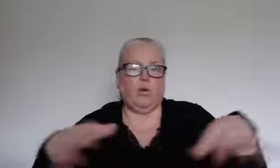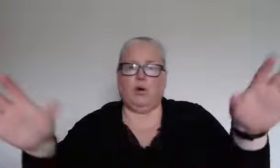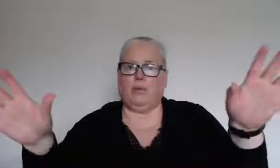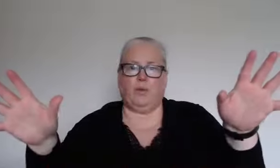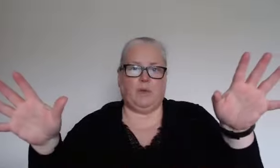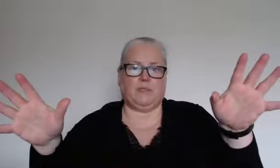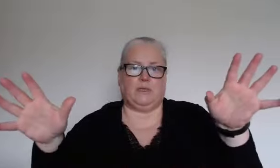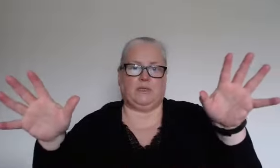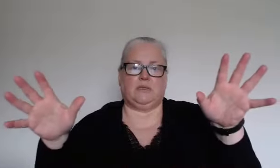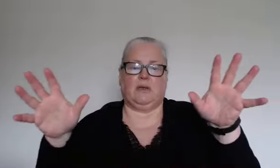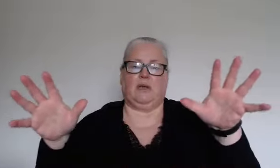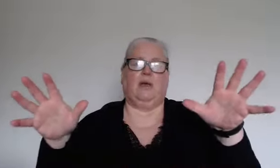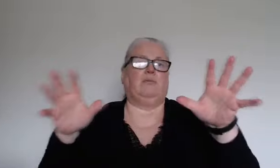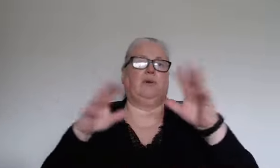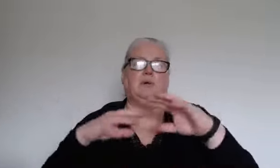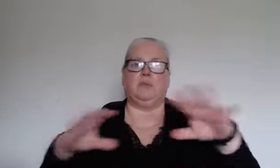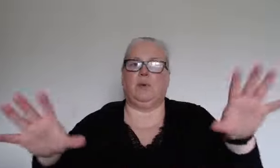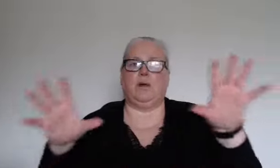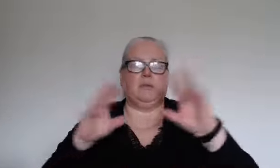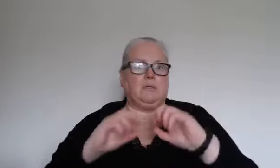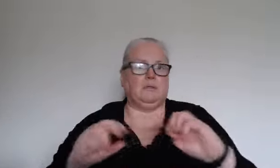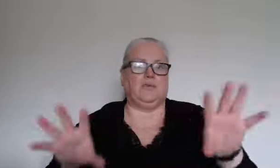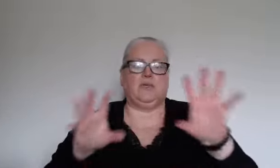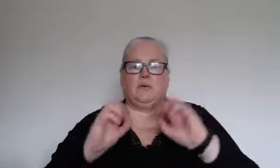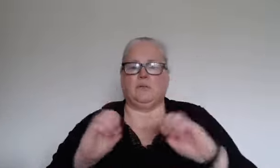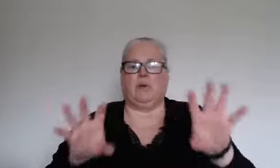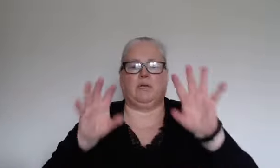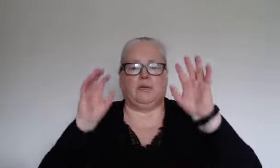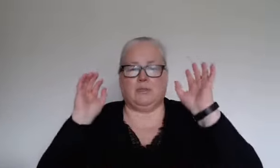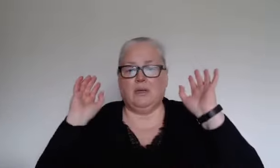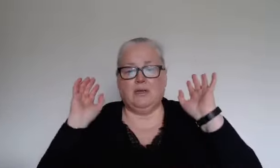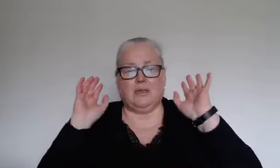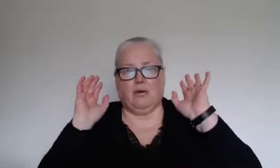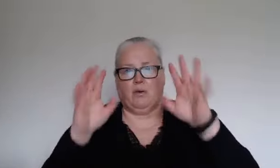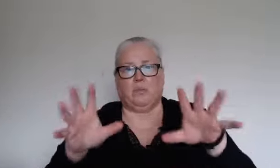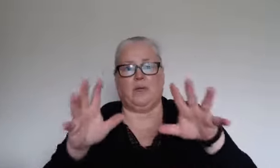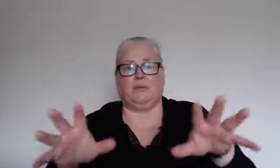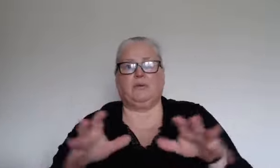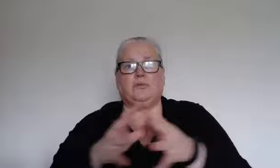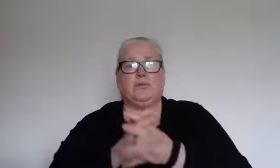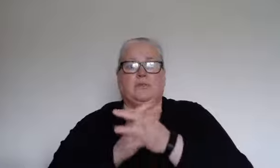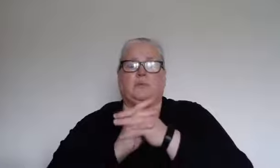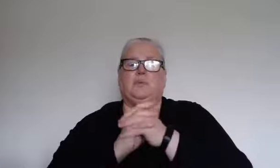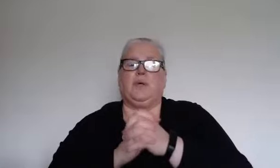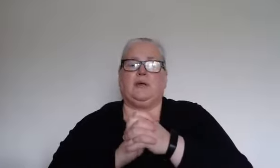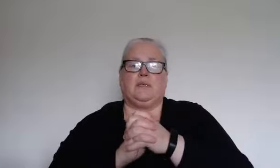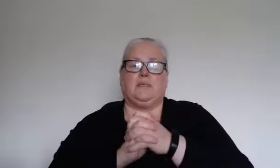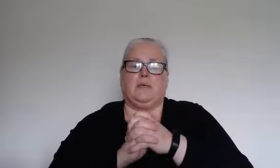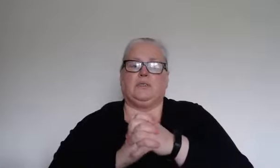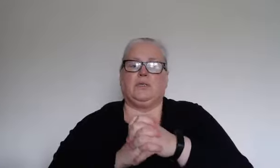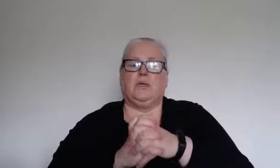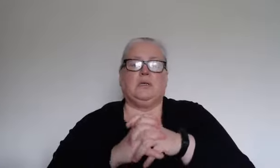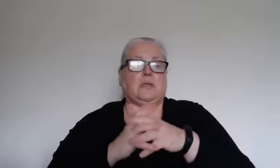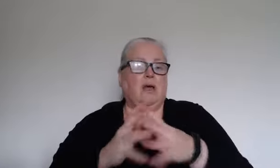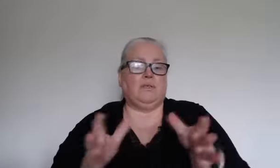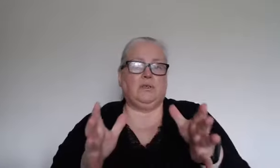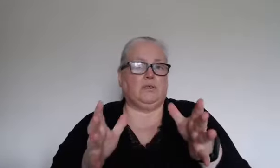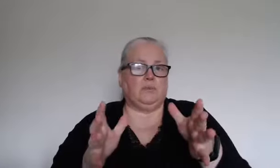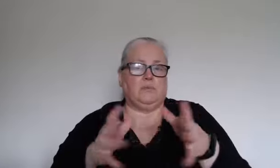my website that I have all the blogs, all the videos and podcasts that are up there. There are hundreds of them up there at this stage. Have a look at them. See